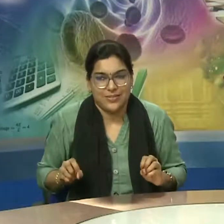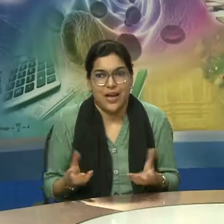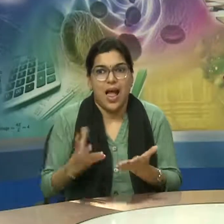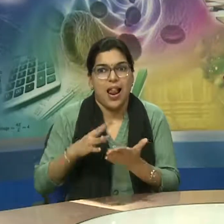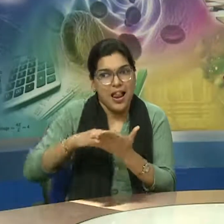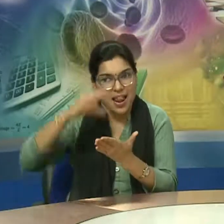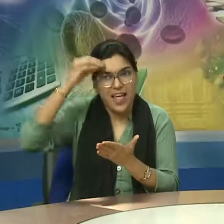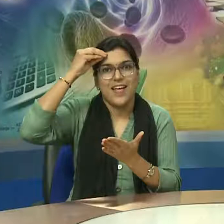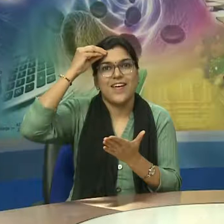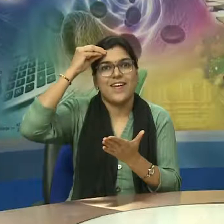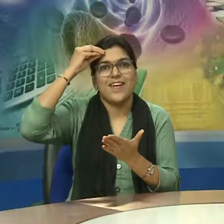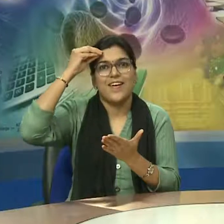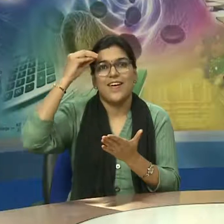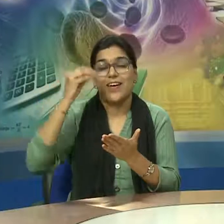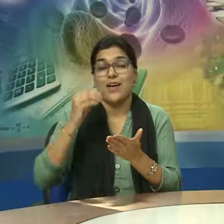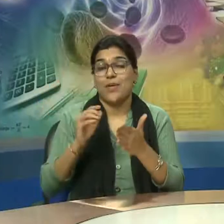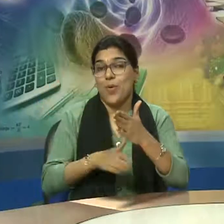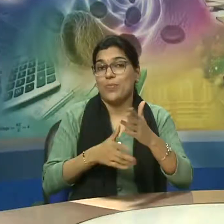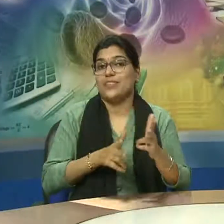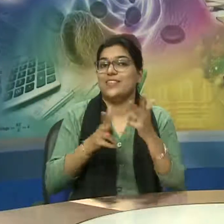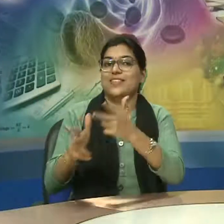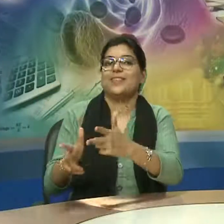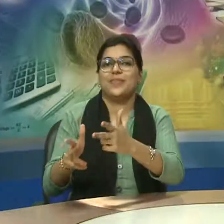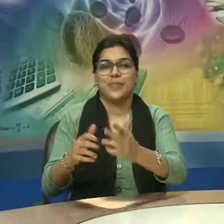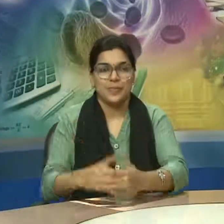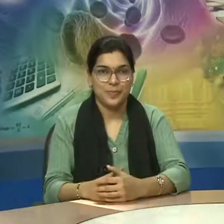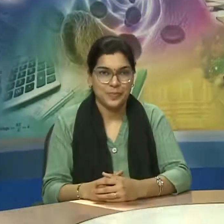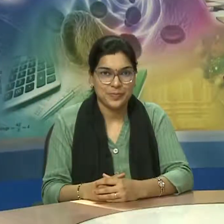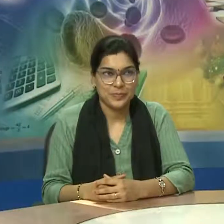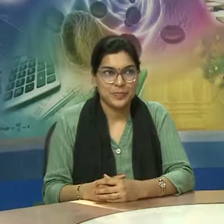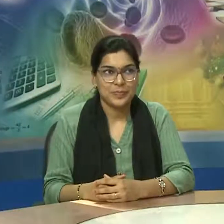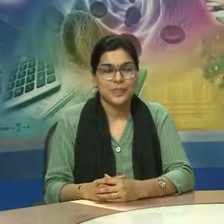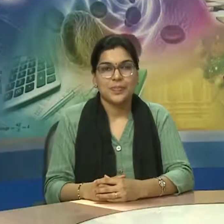how to behave in a natural way.